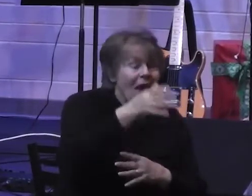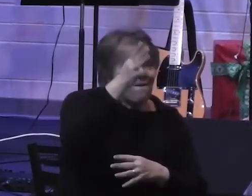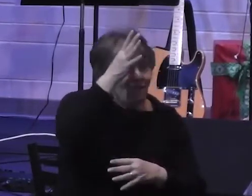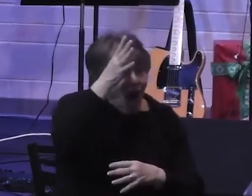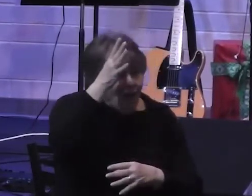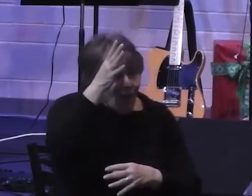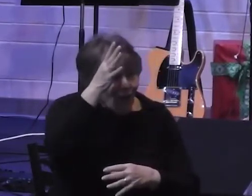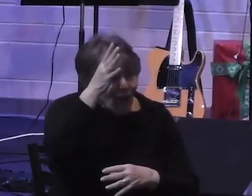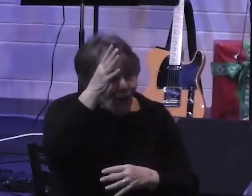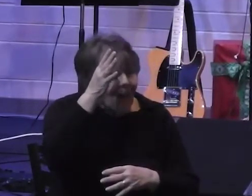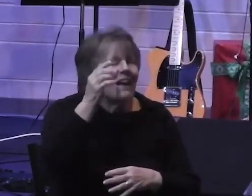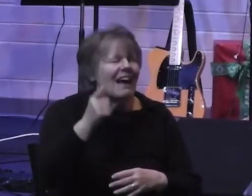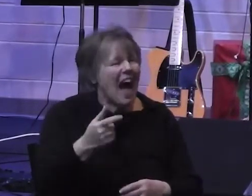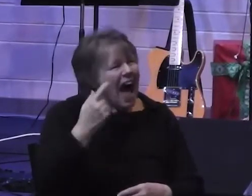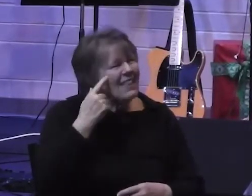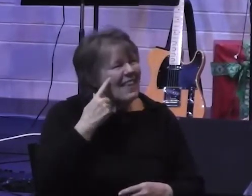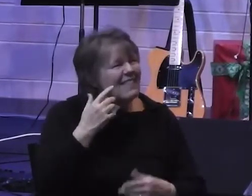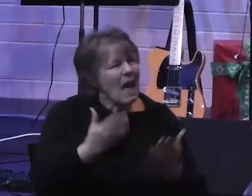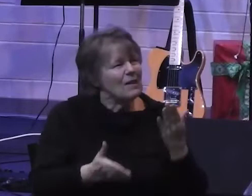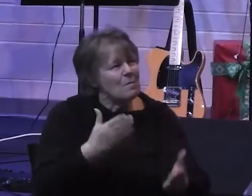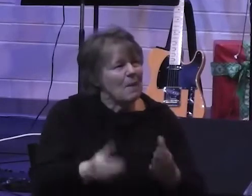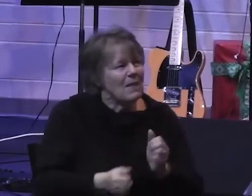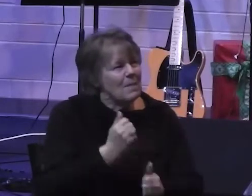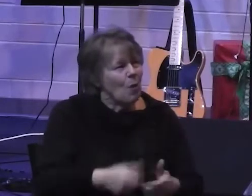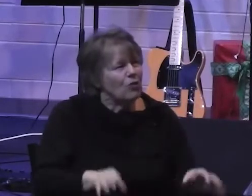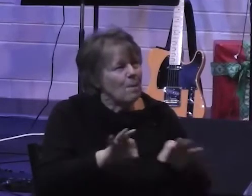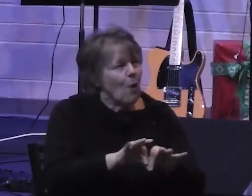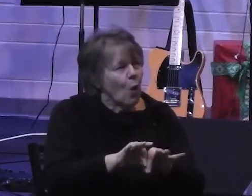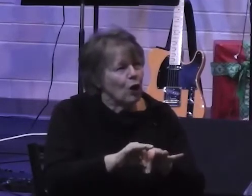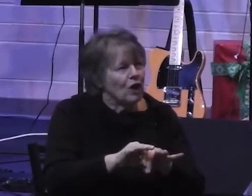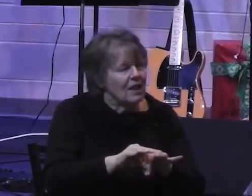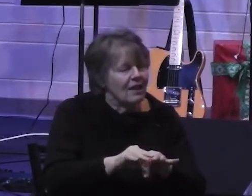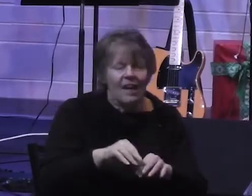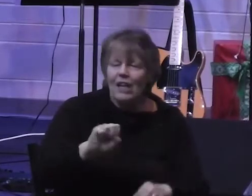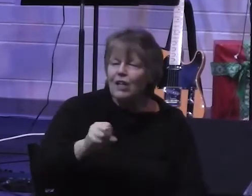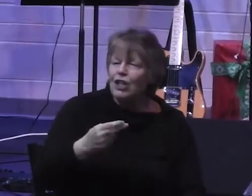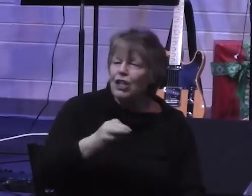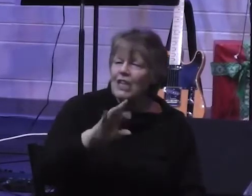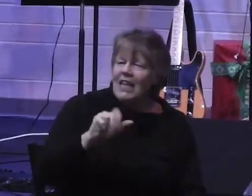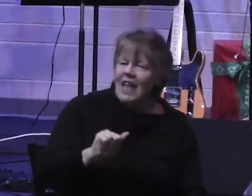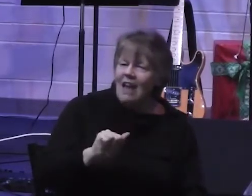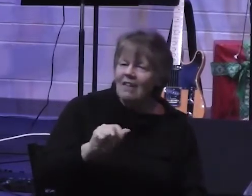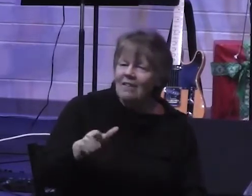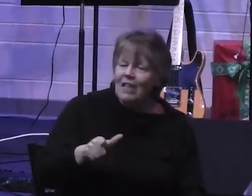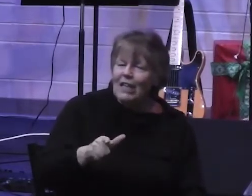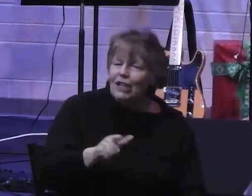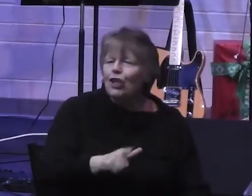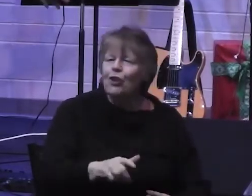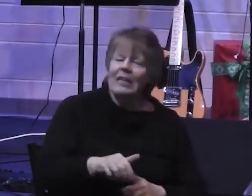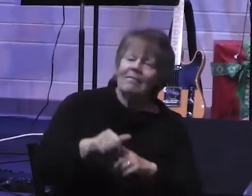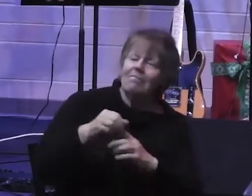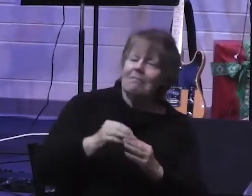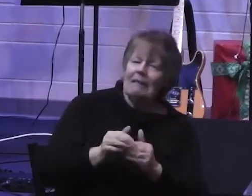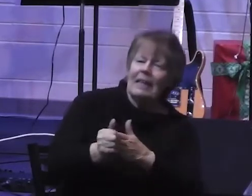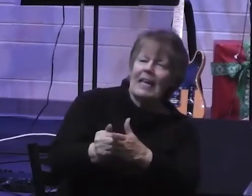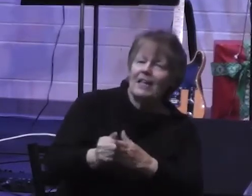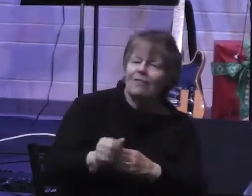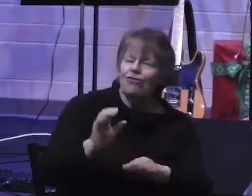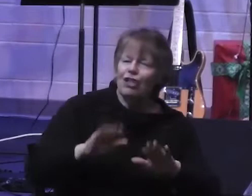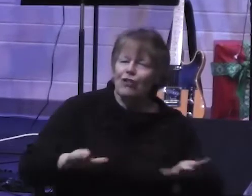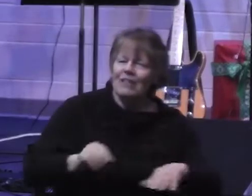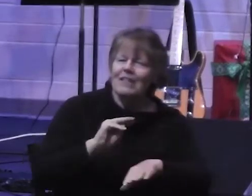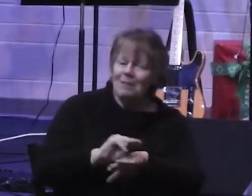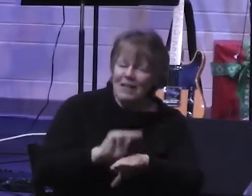the land the Lord your God has given you. And I'm like, children's ministry, Sheila, why don't we just make this the curriculum for all